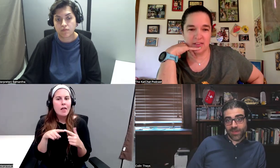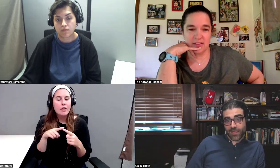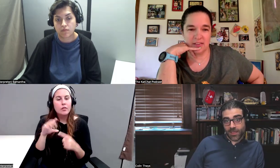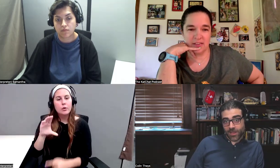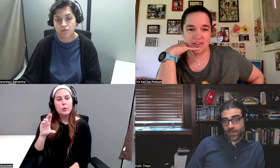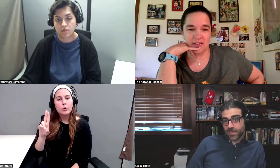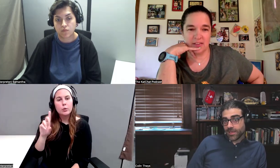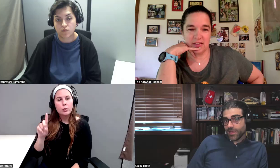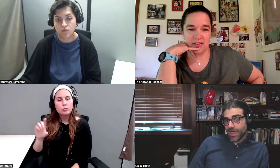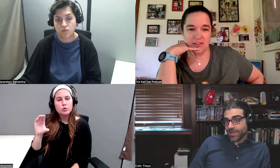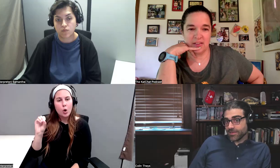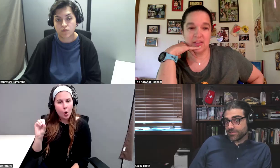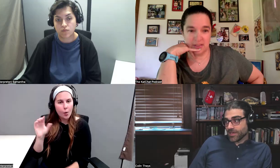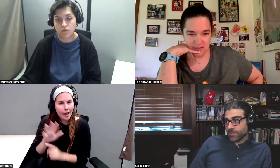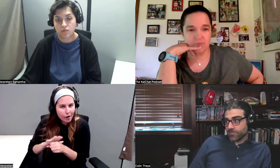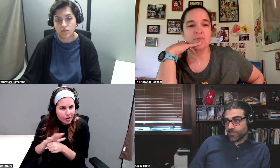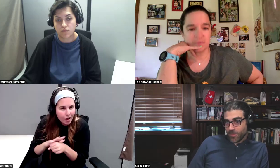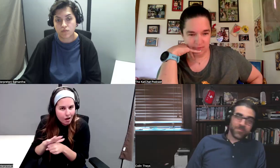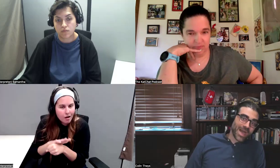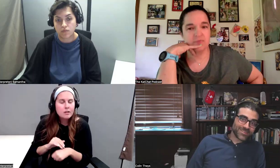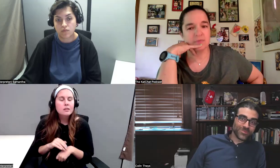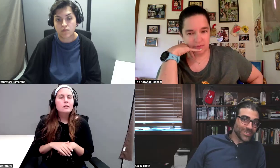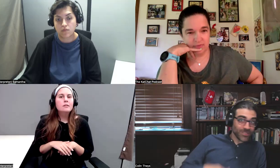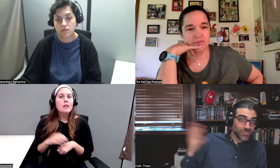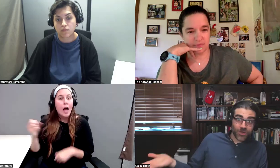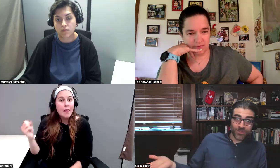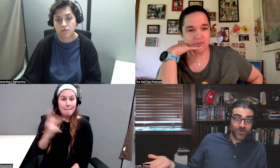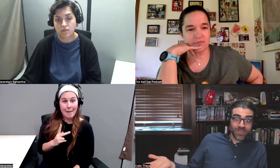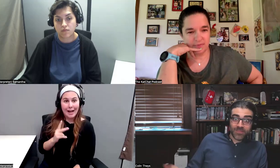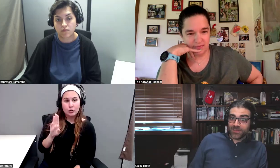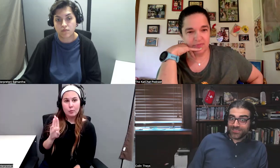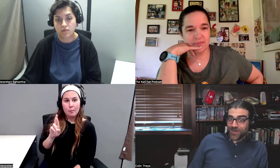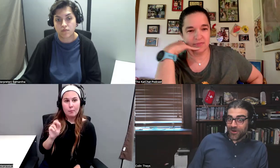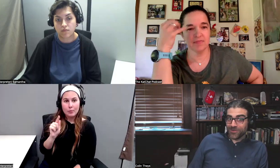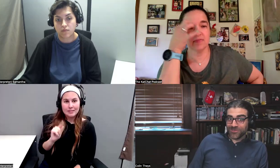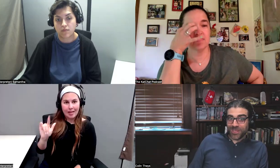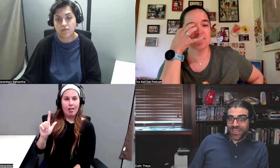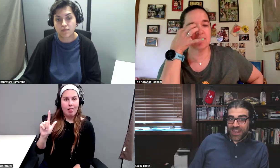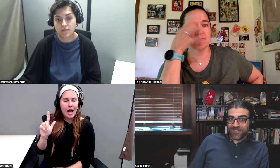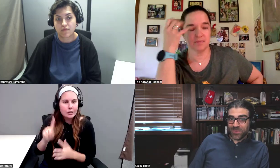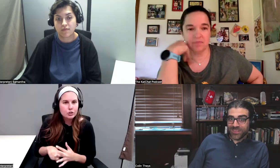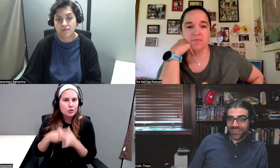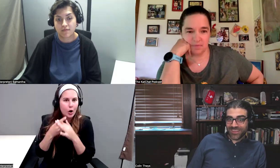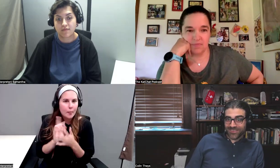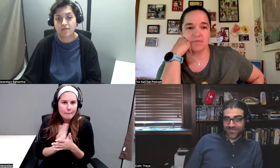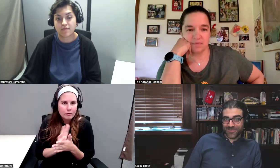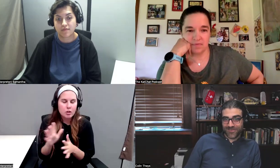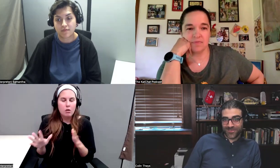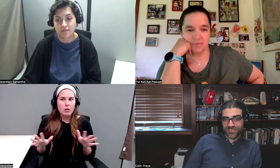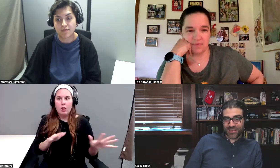and the Sacred Valley area, and then went back to Brazil and started the movie. So it was really kind of a